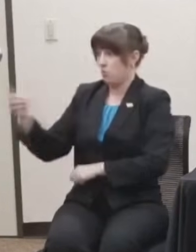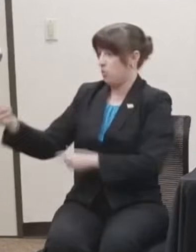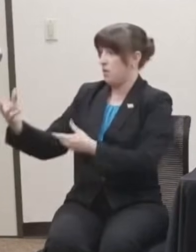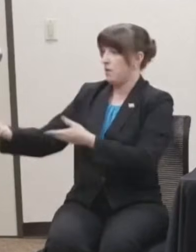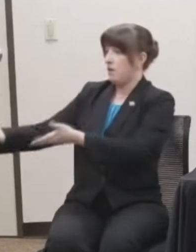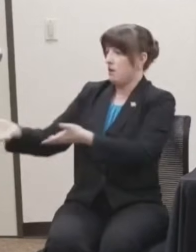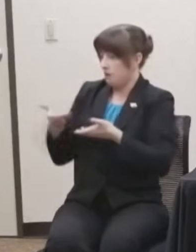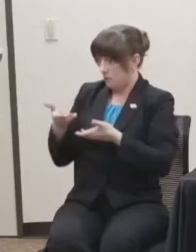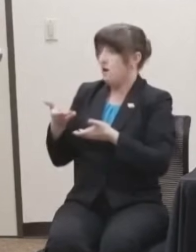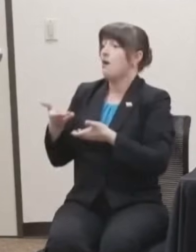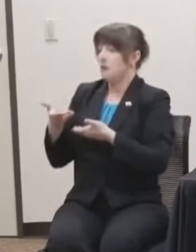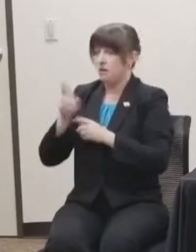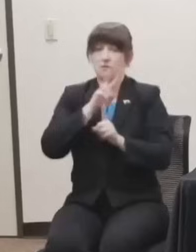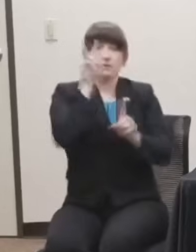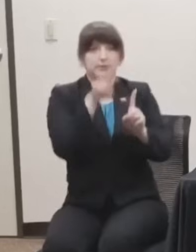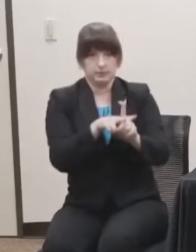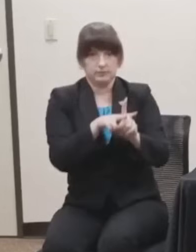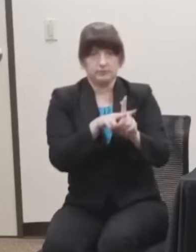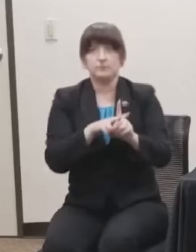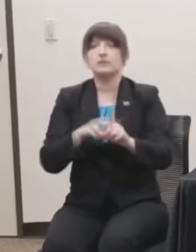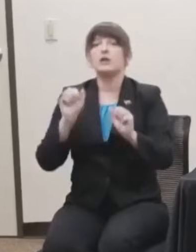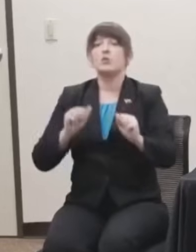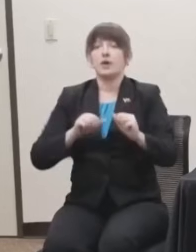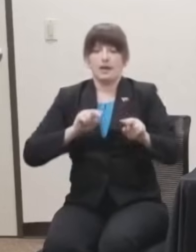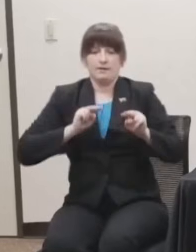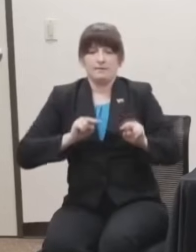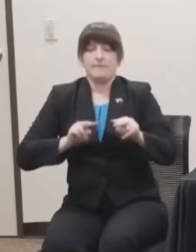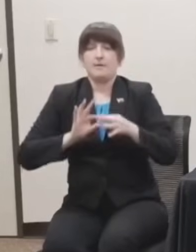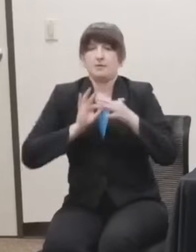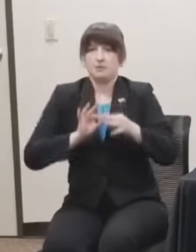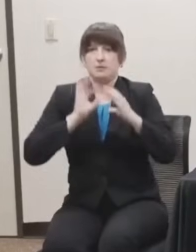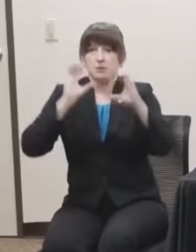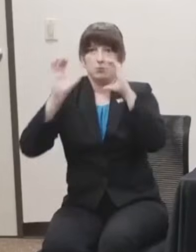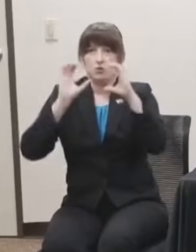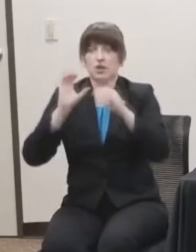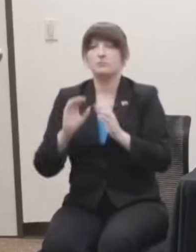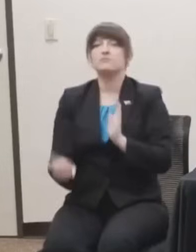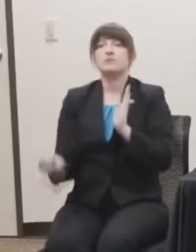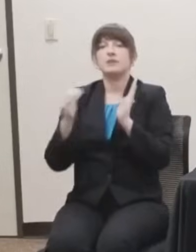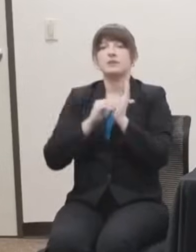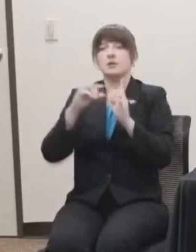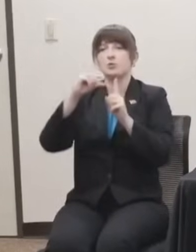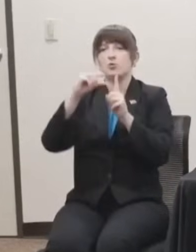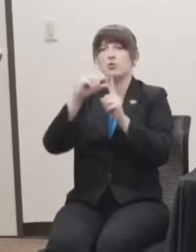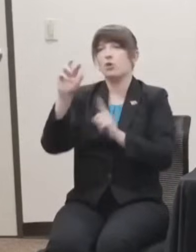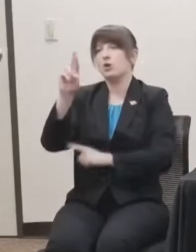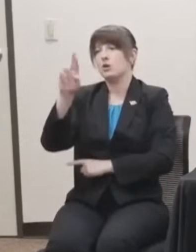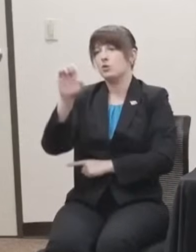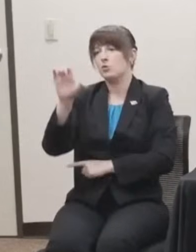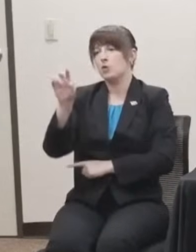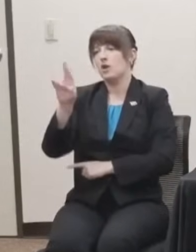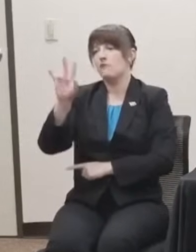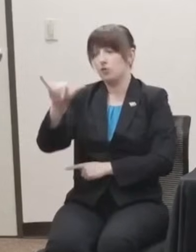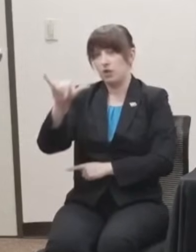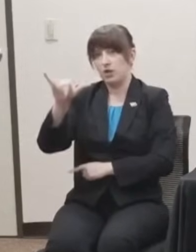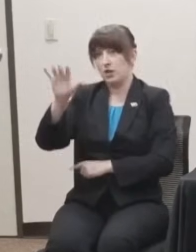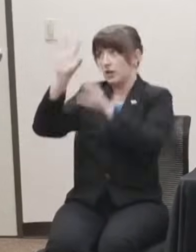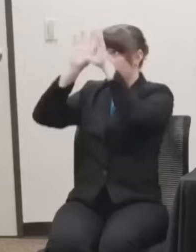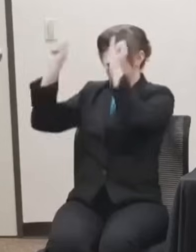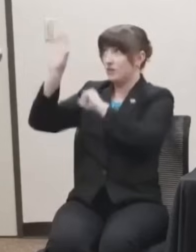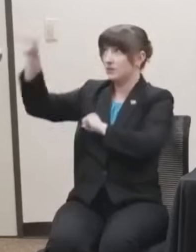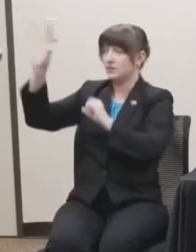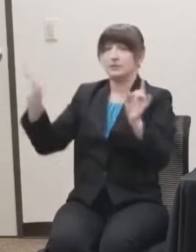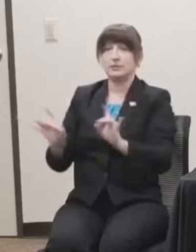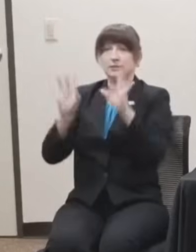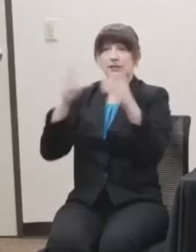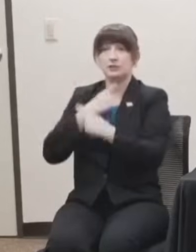ability to communicate with them. And then finally, I want to talk a little bit about the word recovery as it relates to the President's disaster declaration. We are